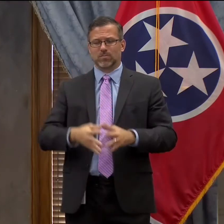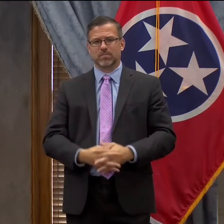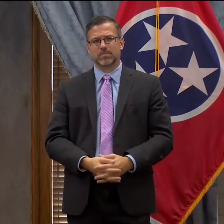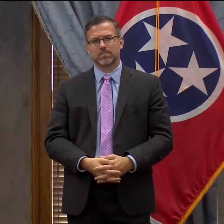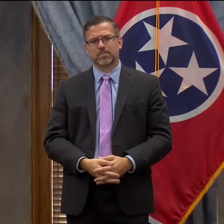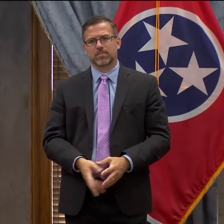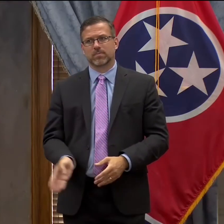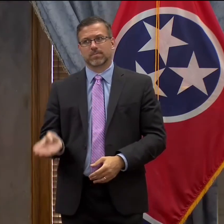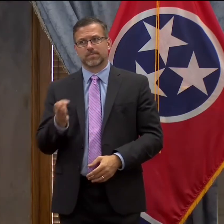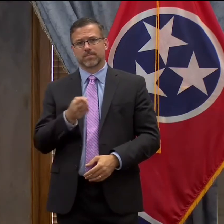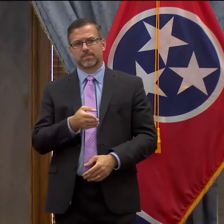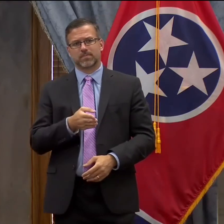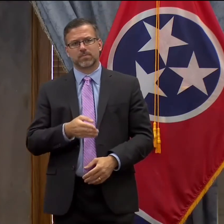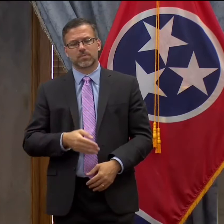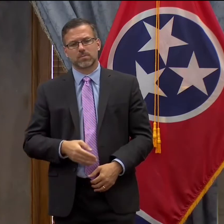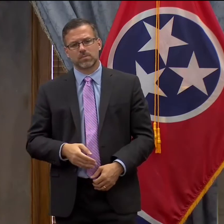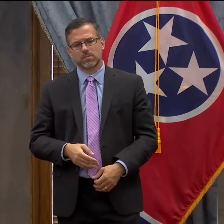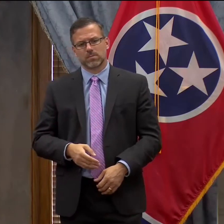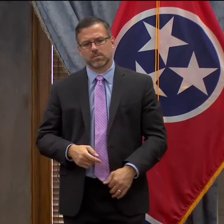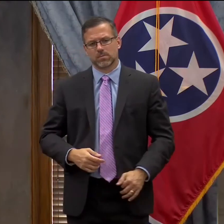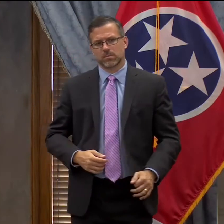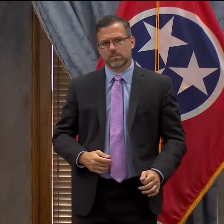Hi, Governor. Mm-hmm. So this week,